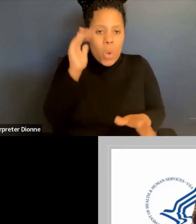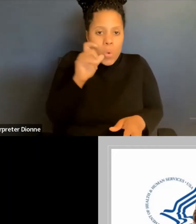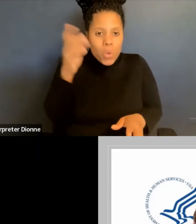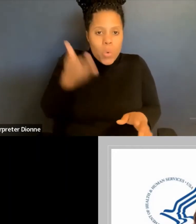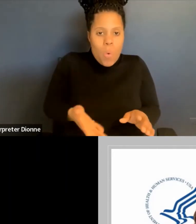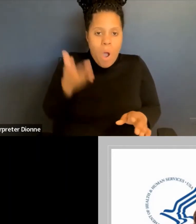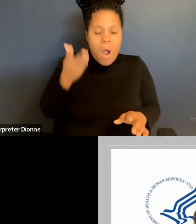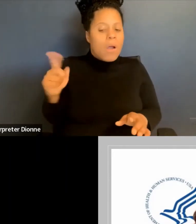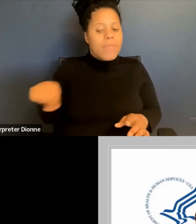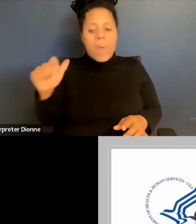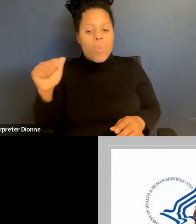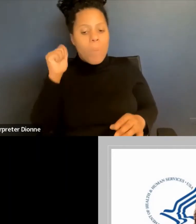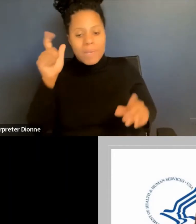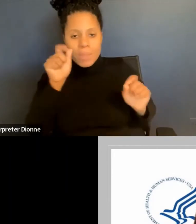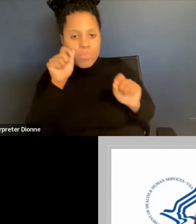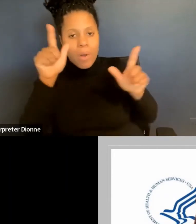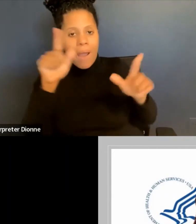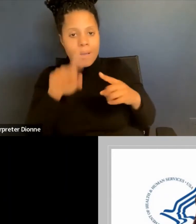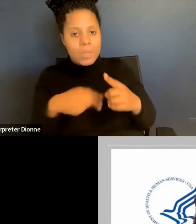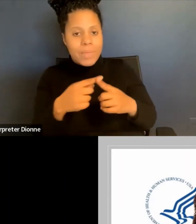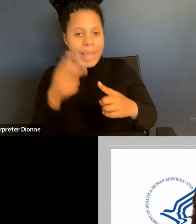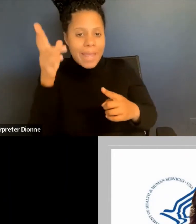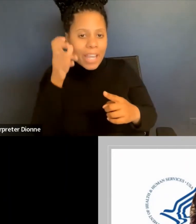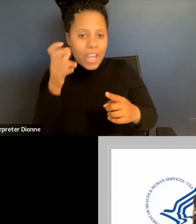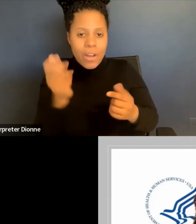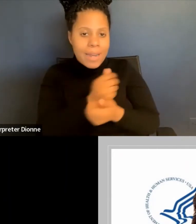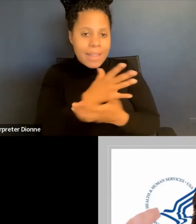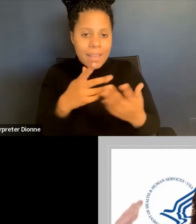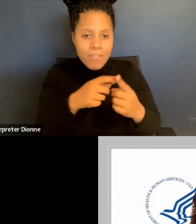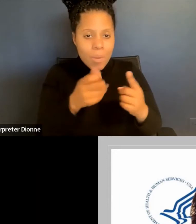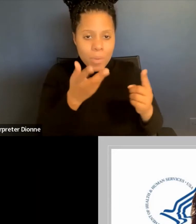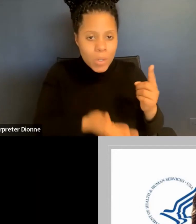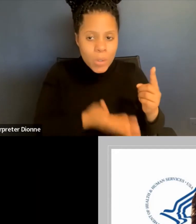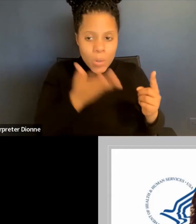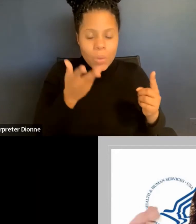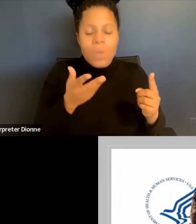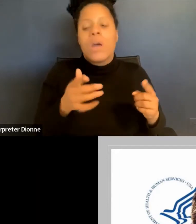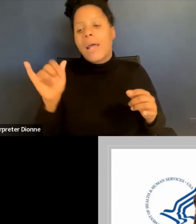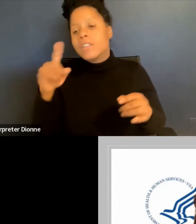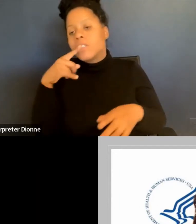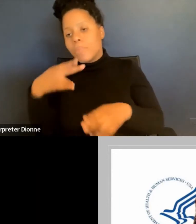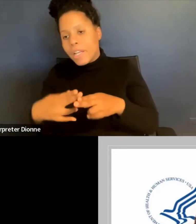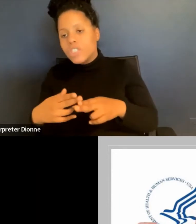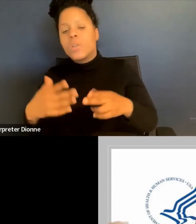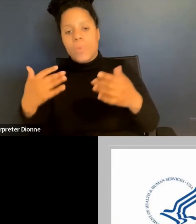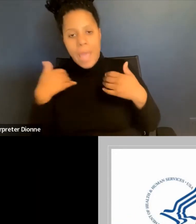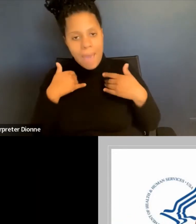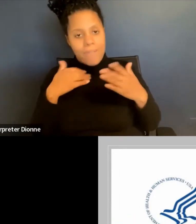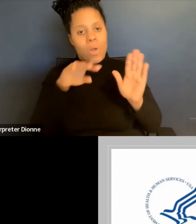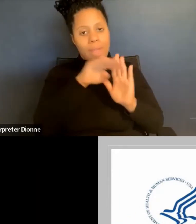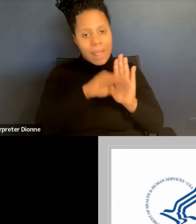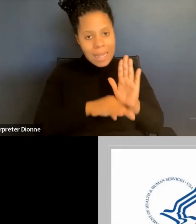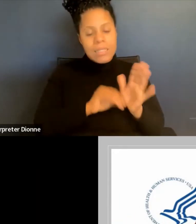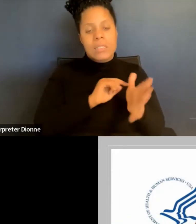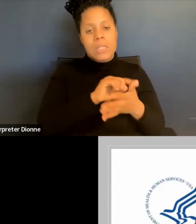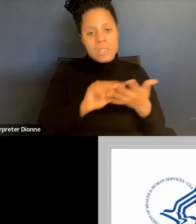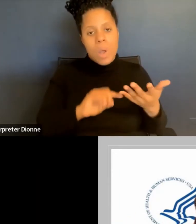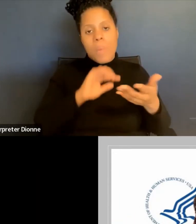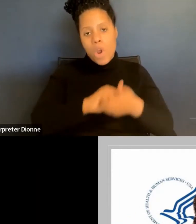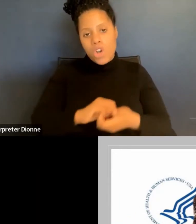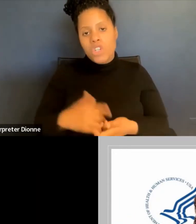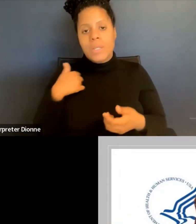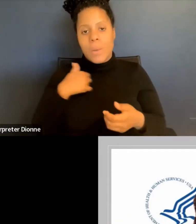said, actually, we get some of her weekly updates that get sent out, and it's on the list of these are partners we really encourage you to work with.